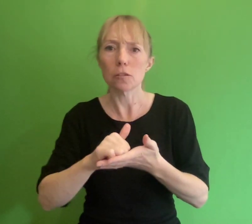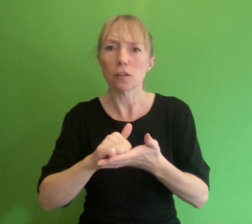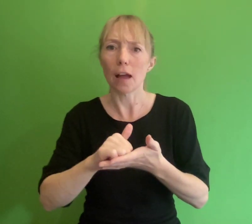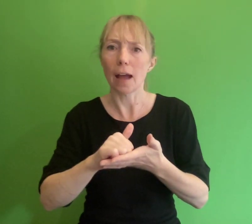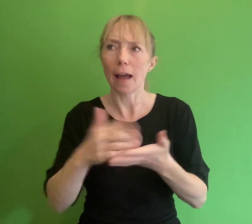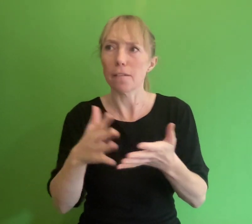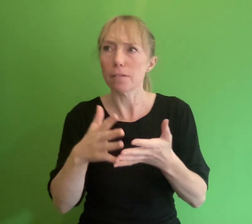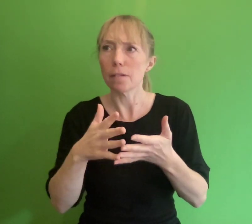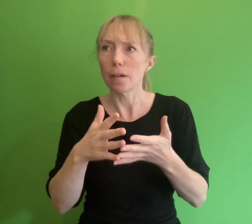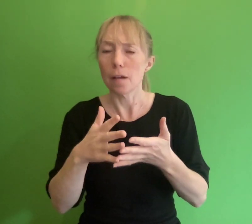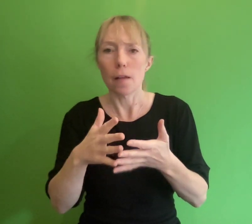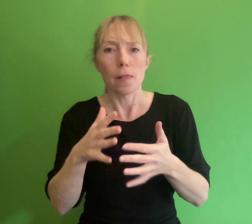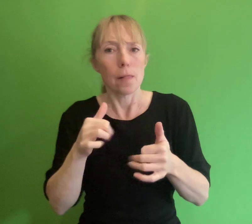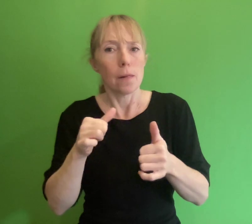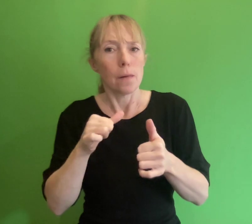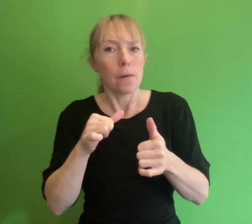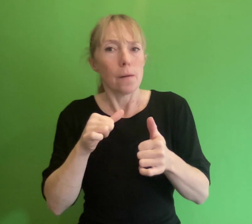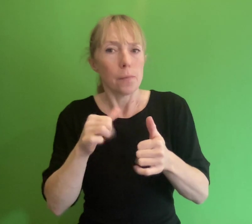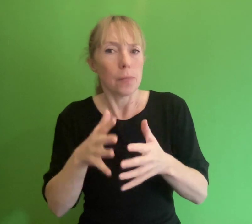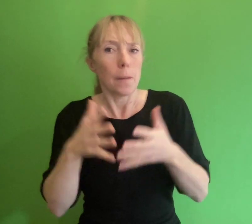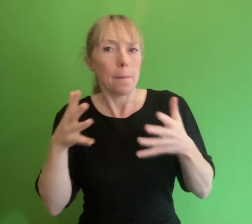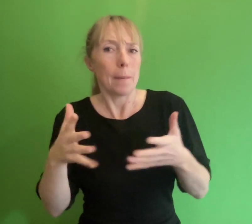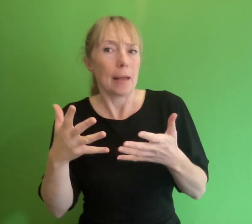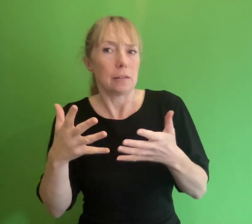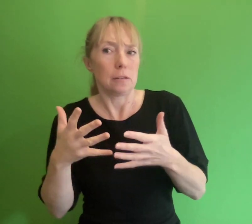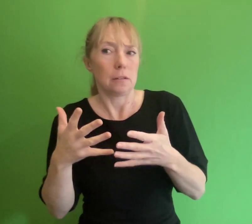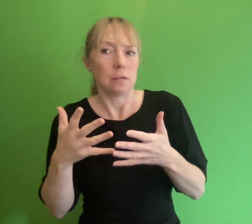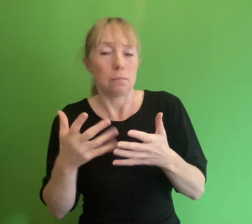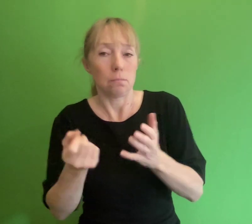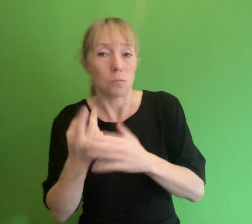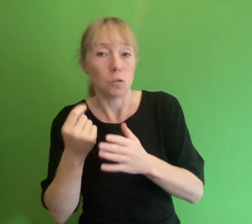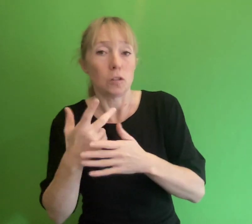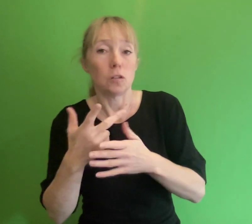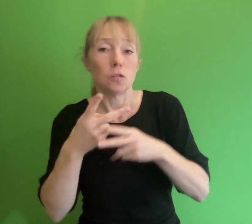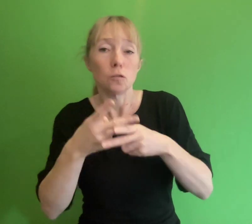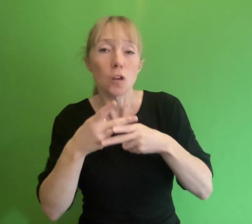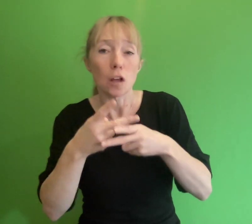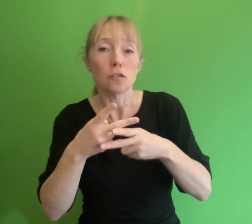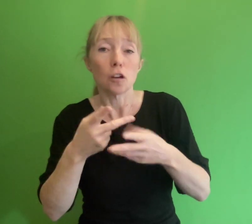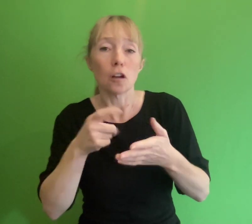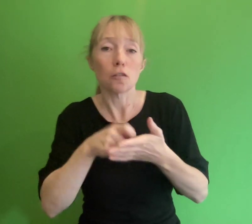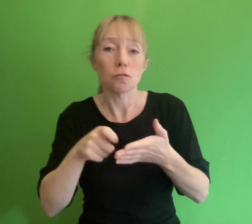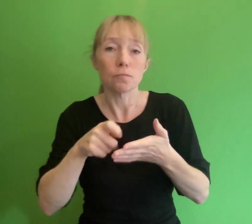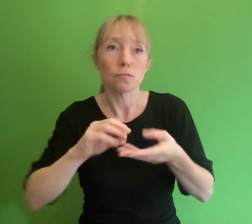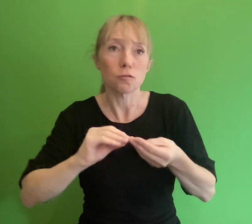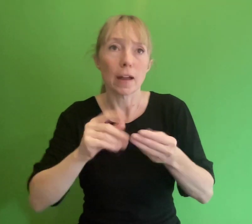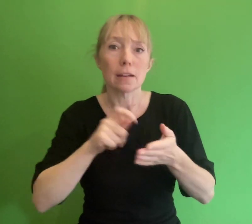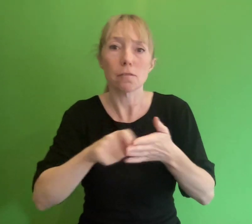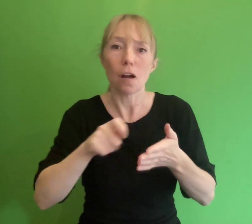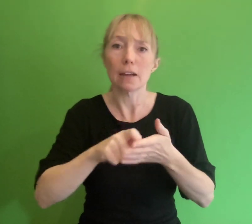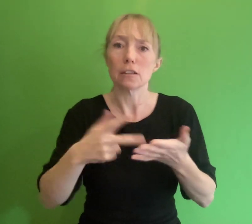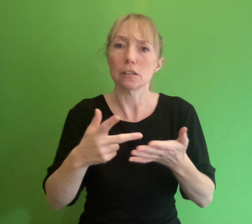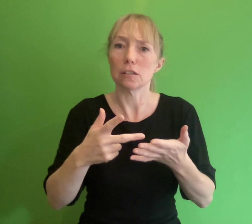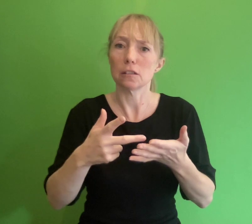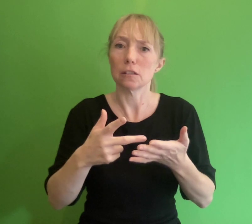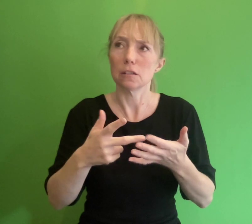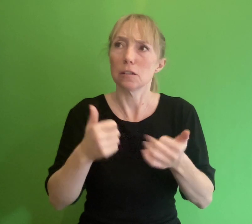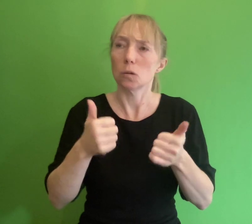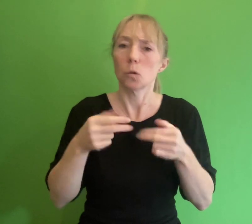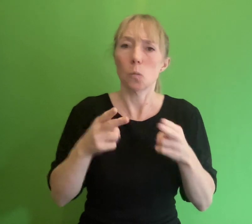nurture disabled writers in a holistic way on earning a living as a writer. I'd love to see such a thing, specifically for